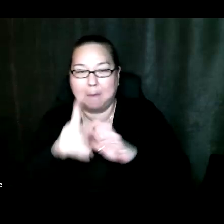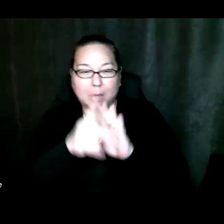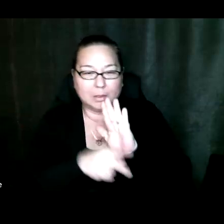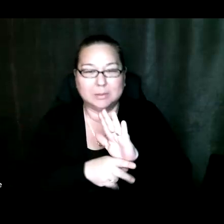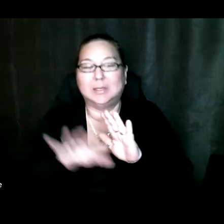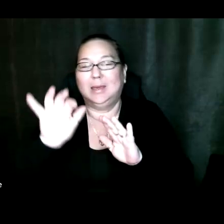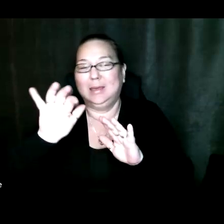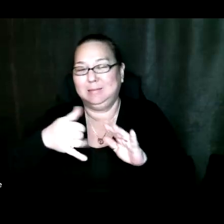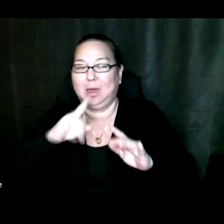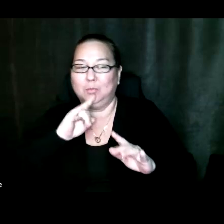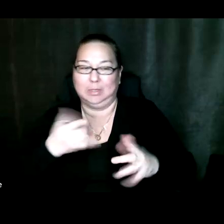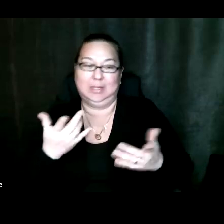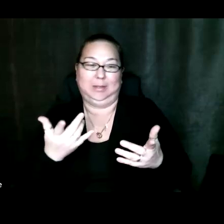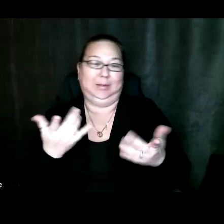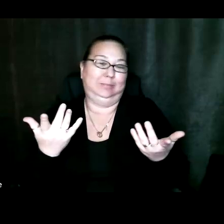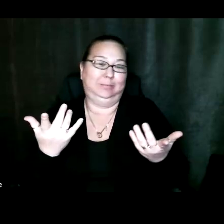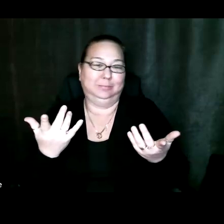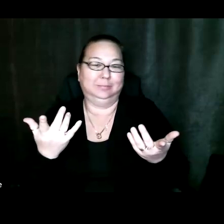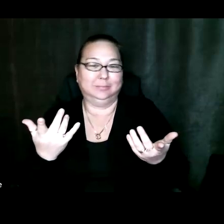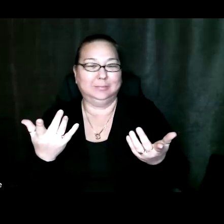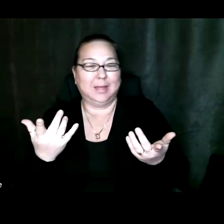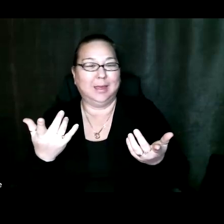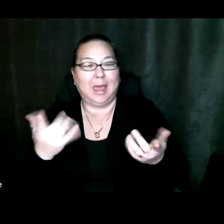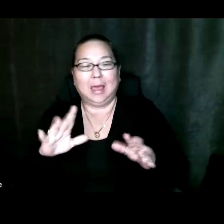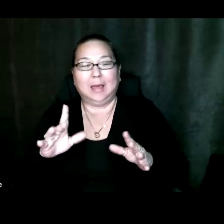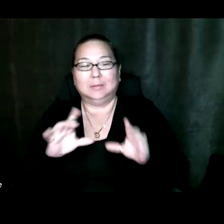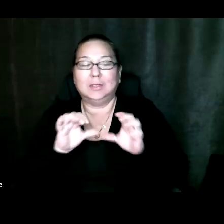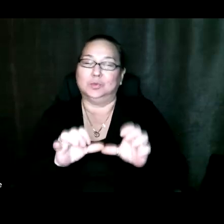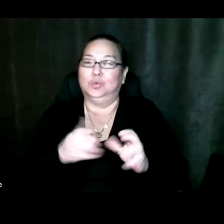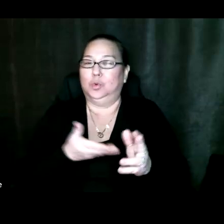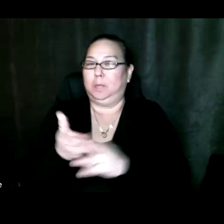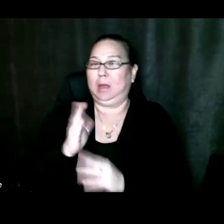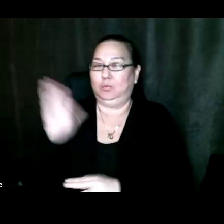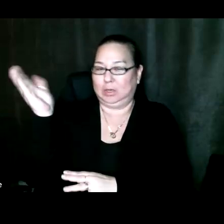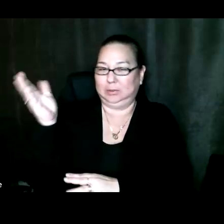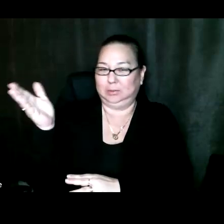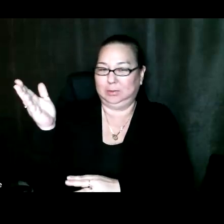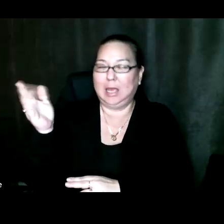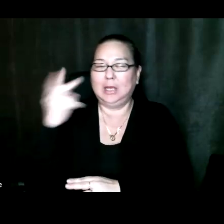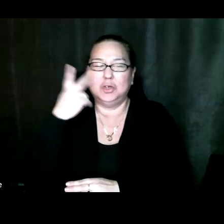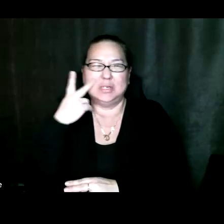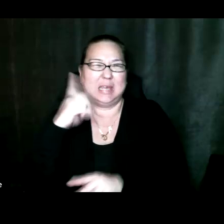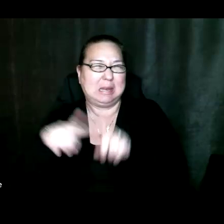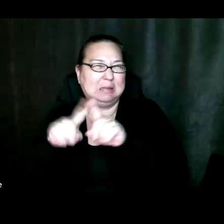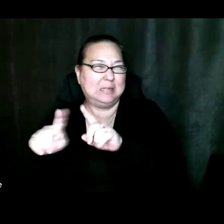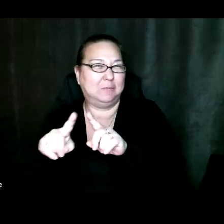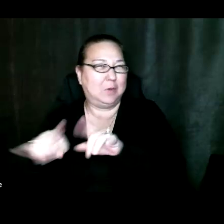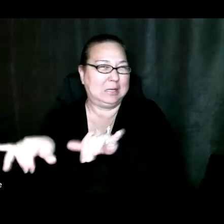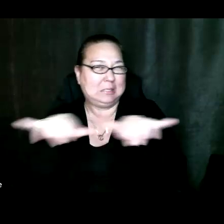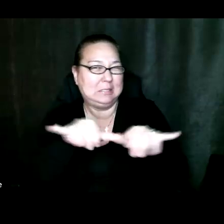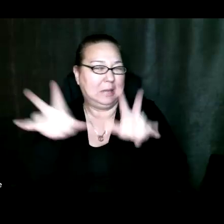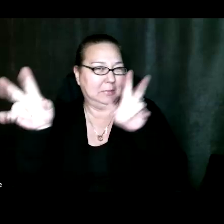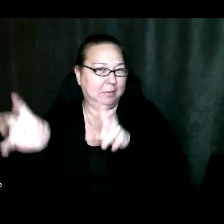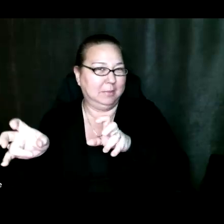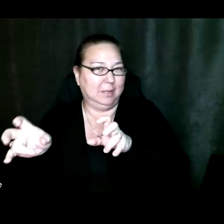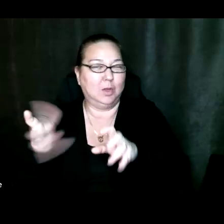that you're going to see a lot of similar themes to when I was here with the team last year and talking about